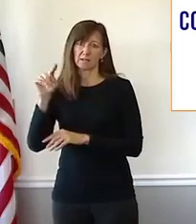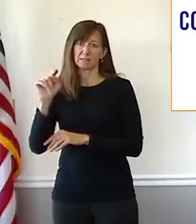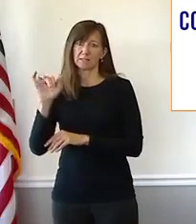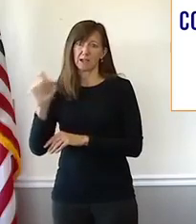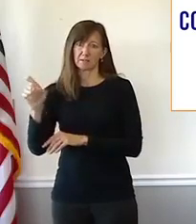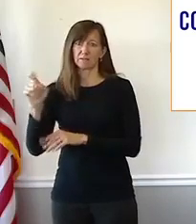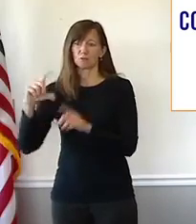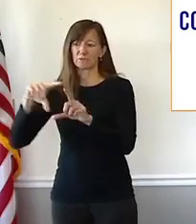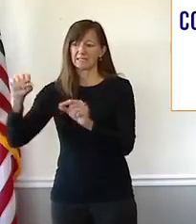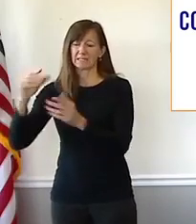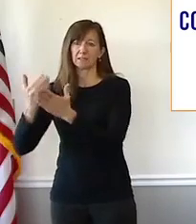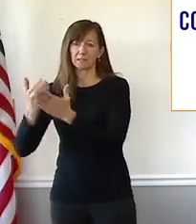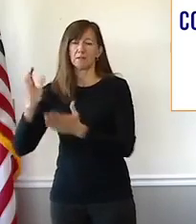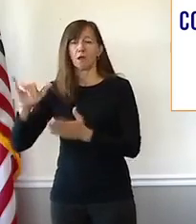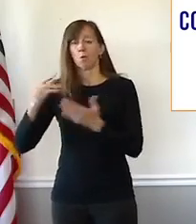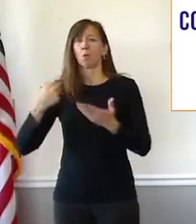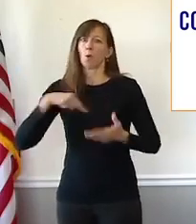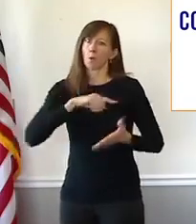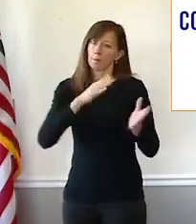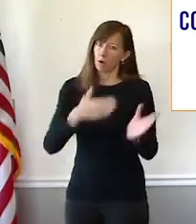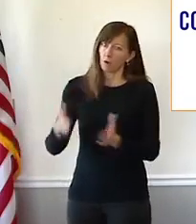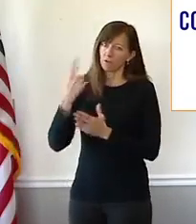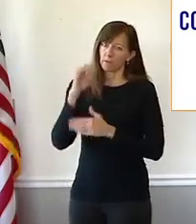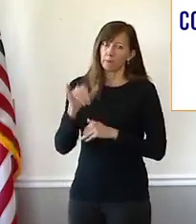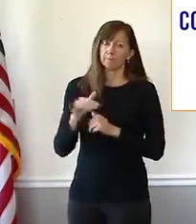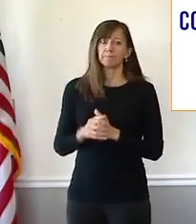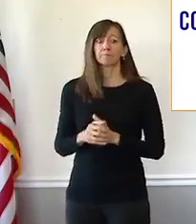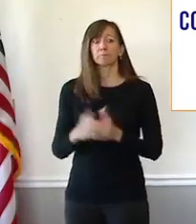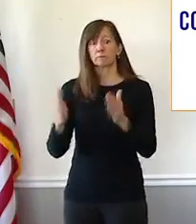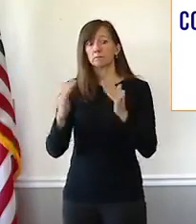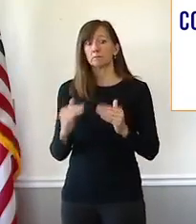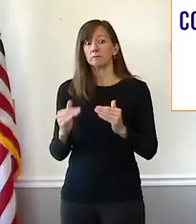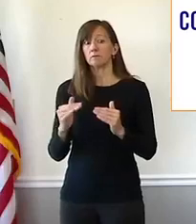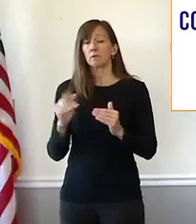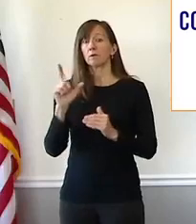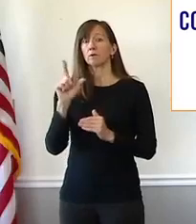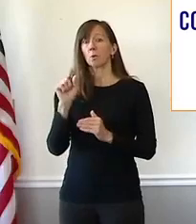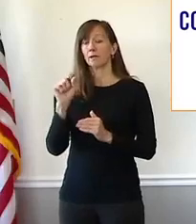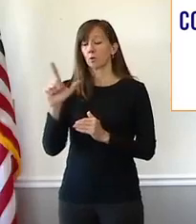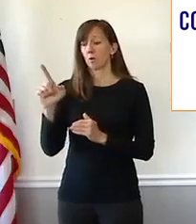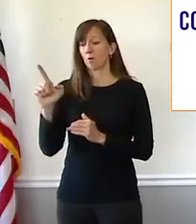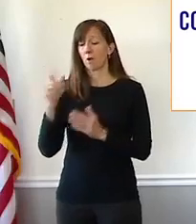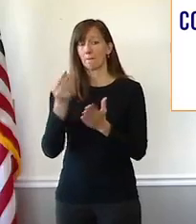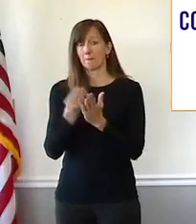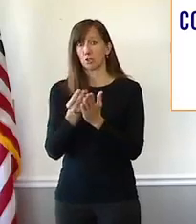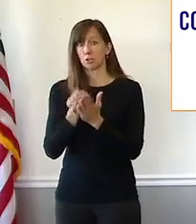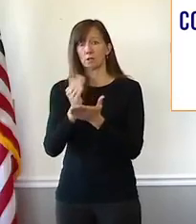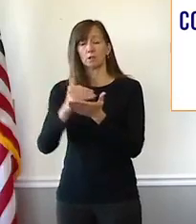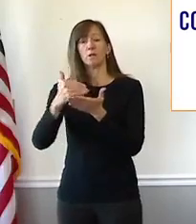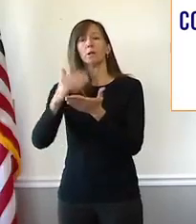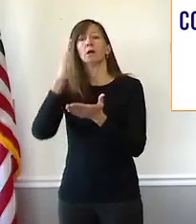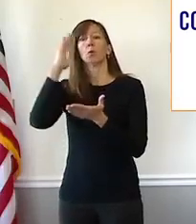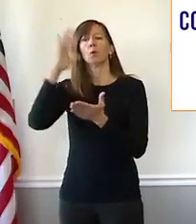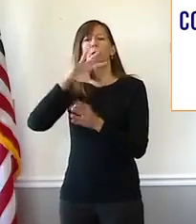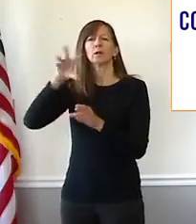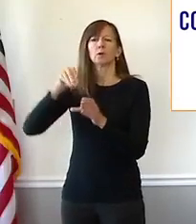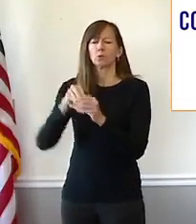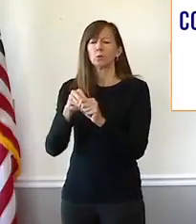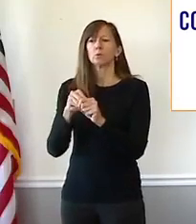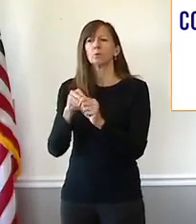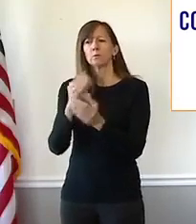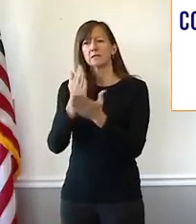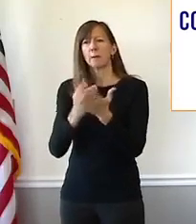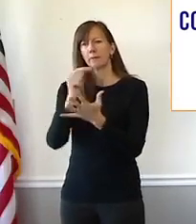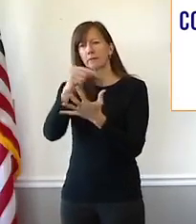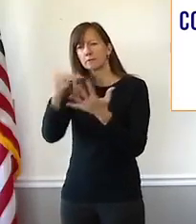for. Now, the 2021 budget will include a few things that I want you to be